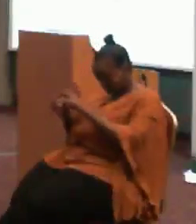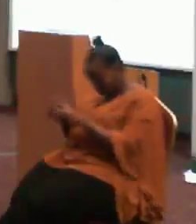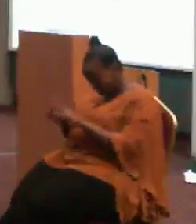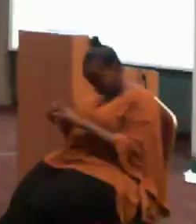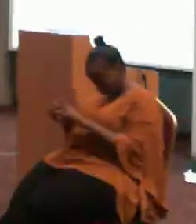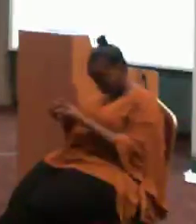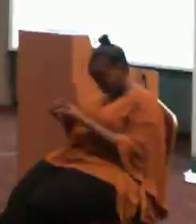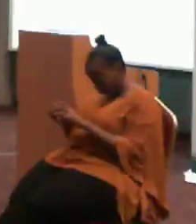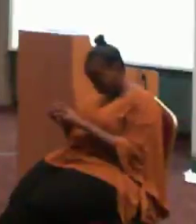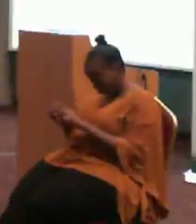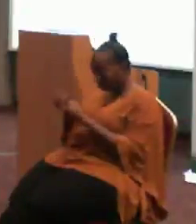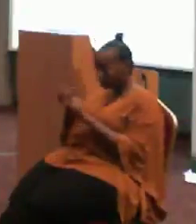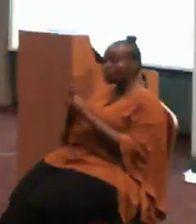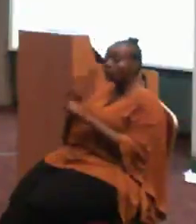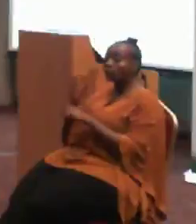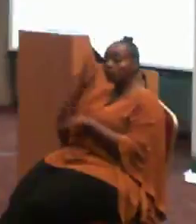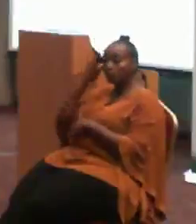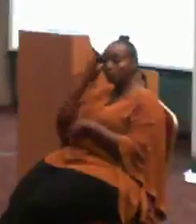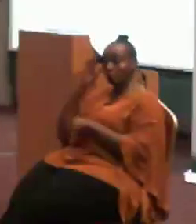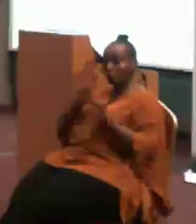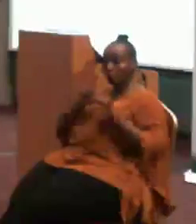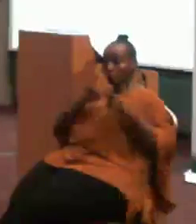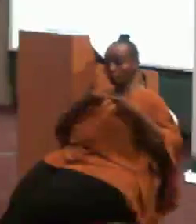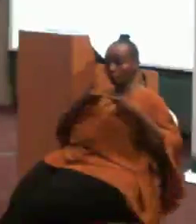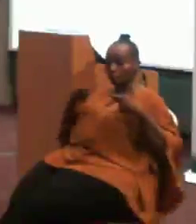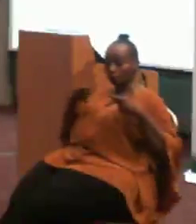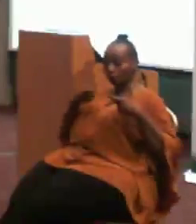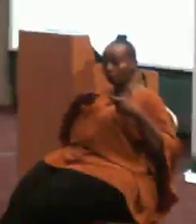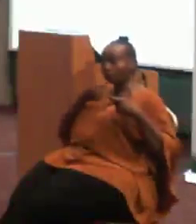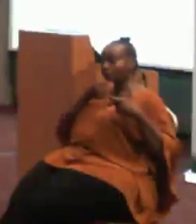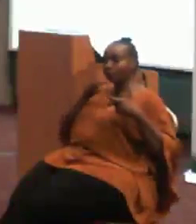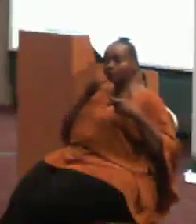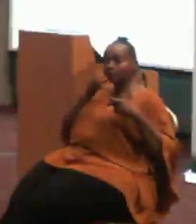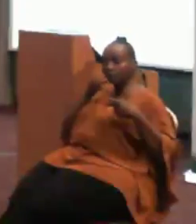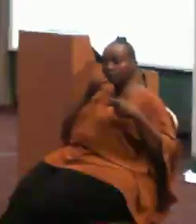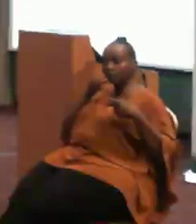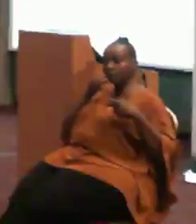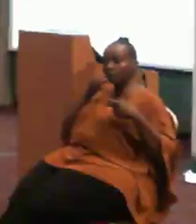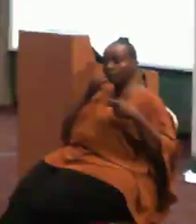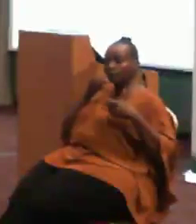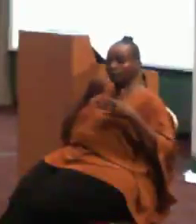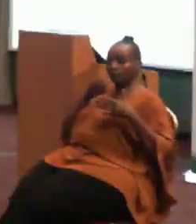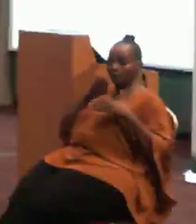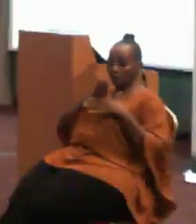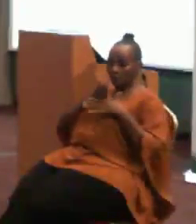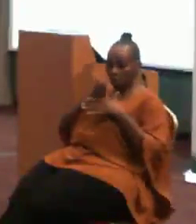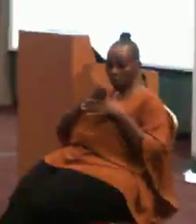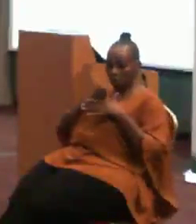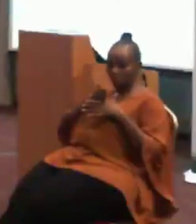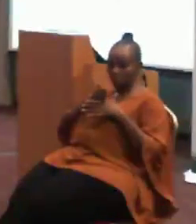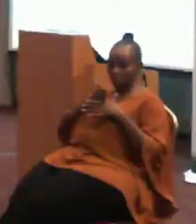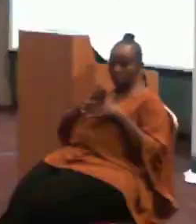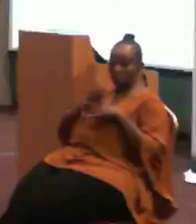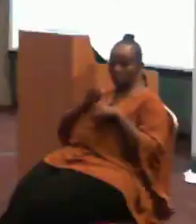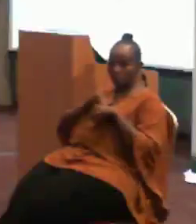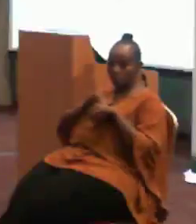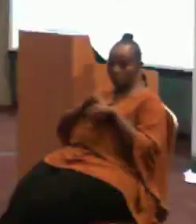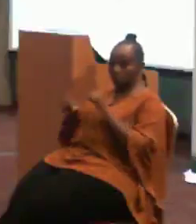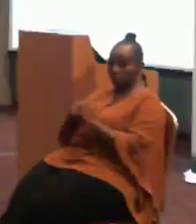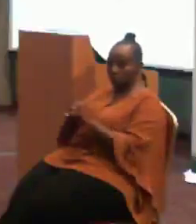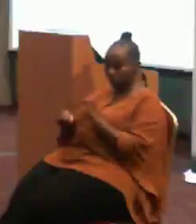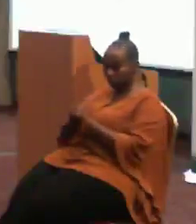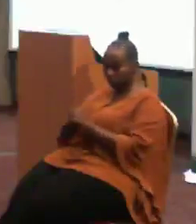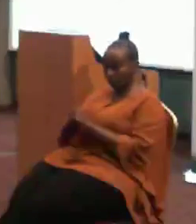and the rating agencies are also saying that there's been execution problems, even on CAPEX, and